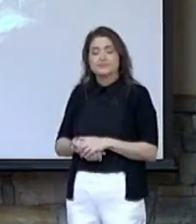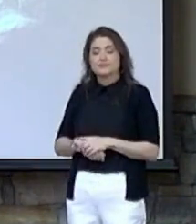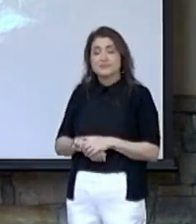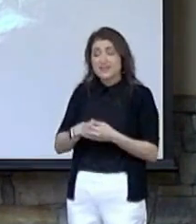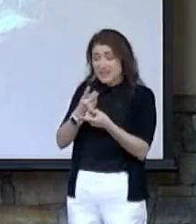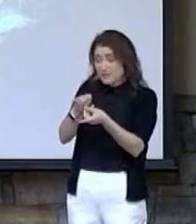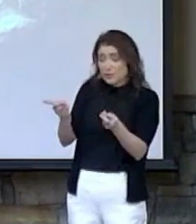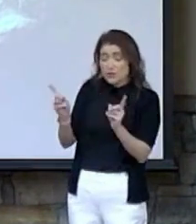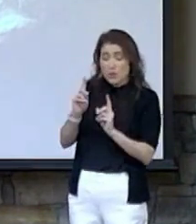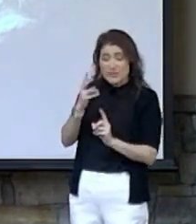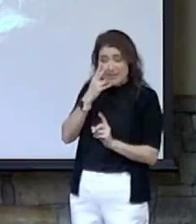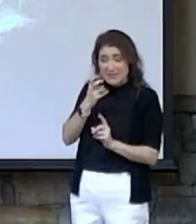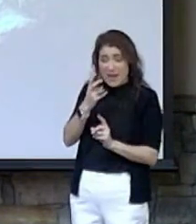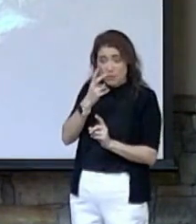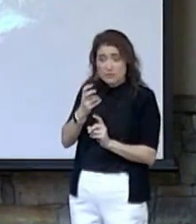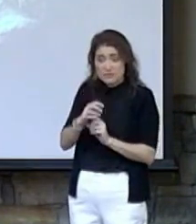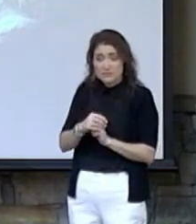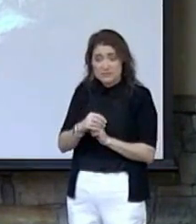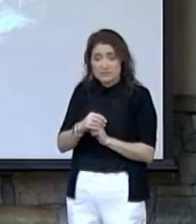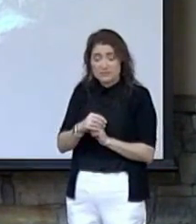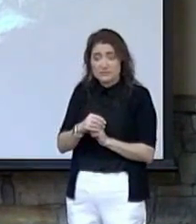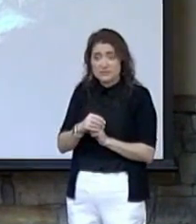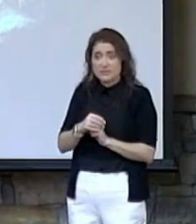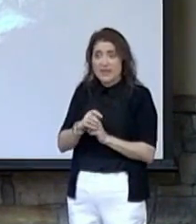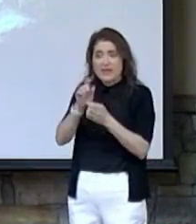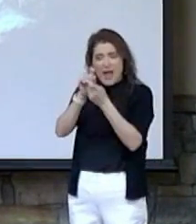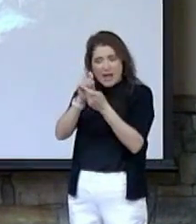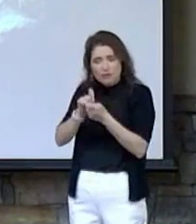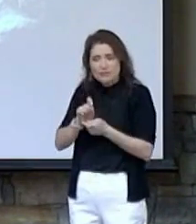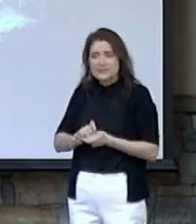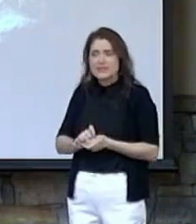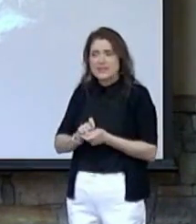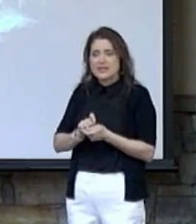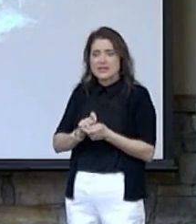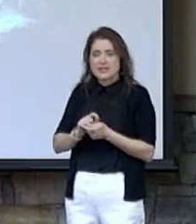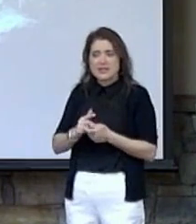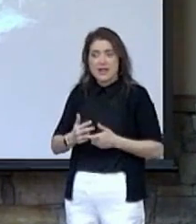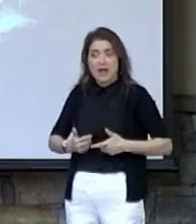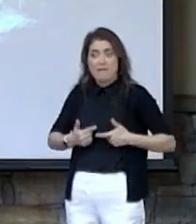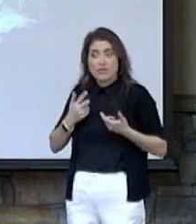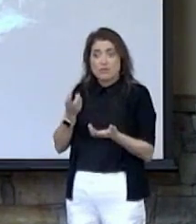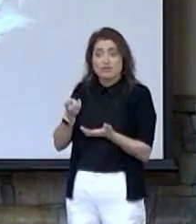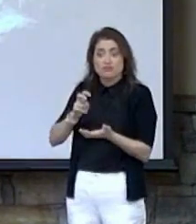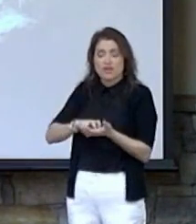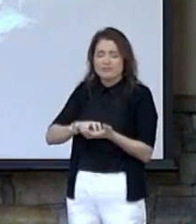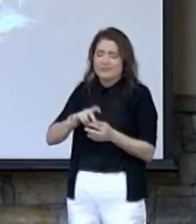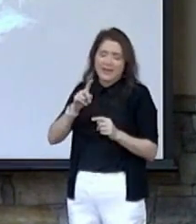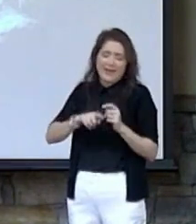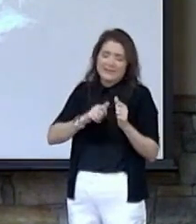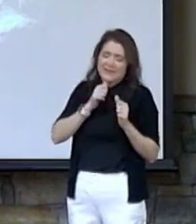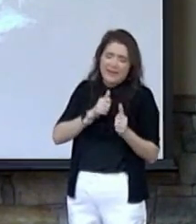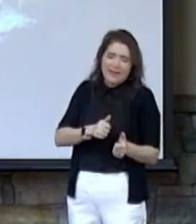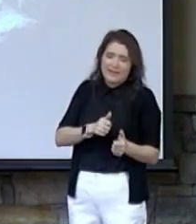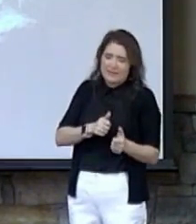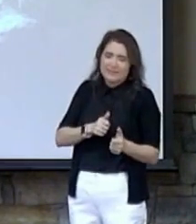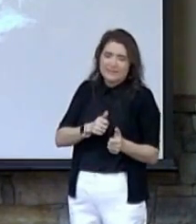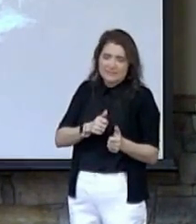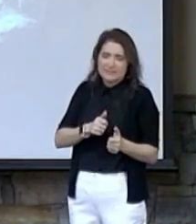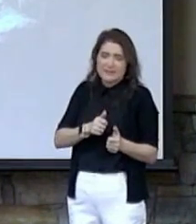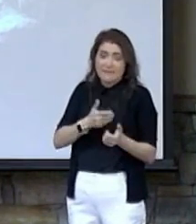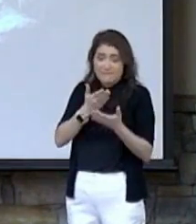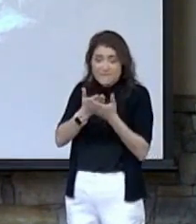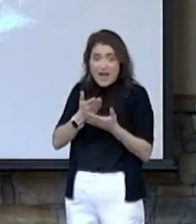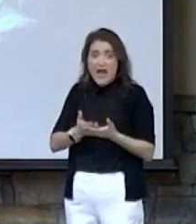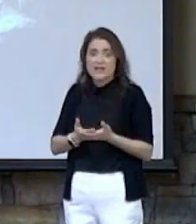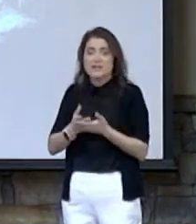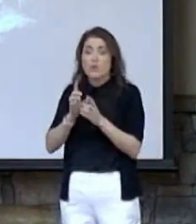that doubt the accuracy of the resurrection can't deny the fact that what the apostles